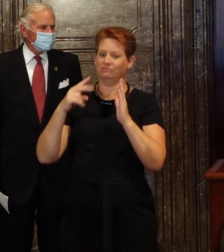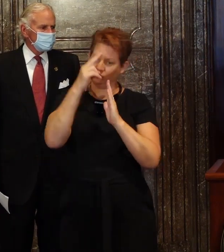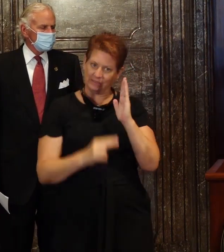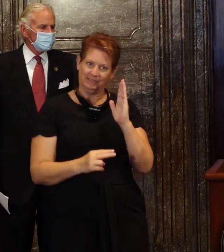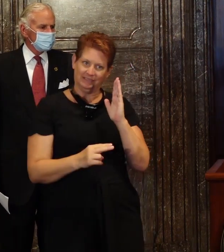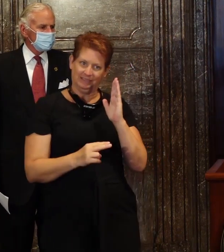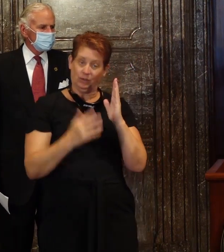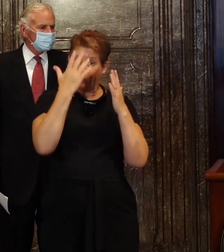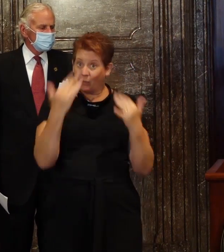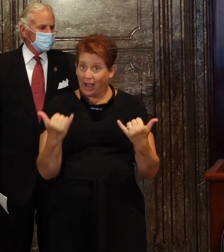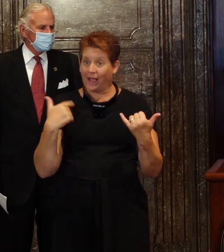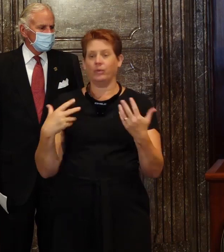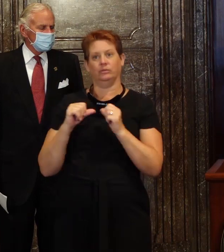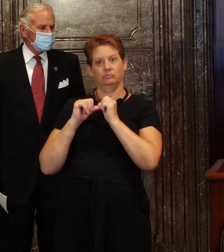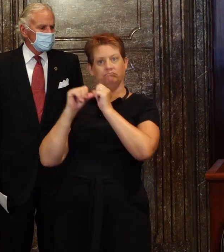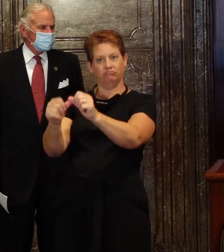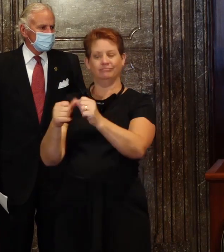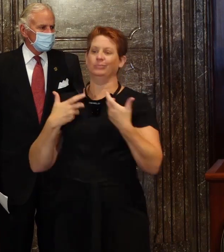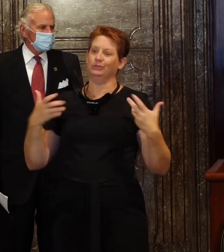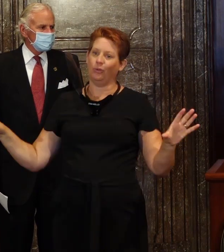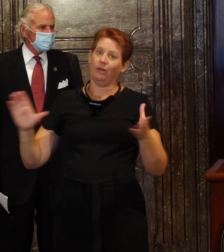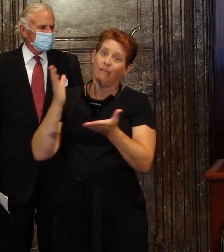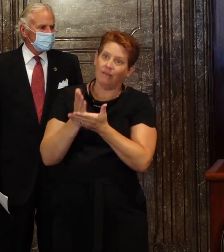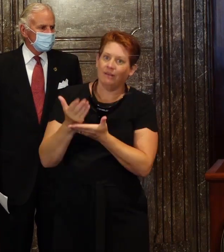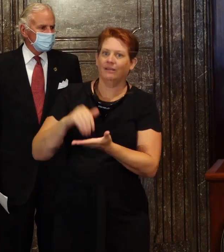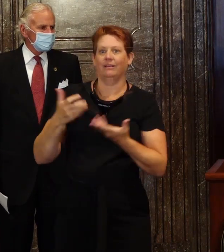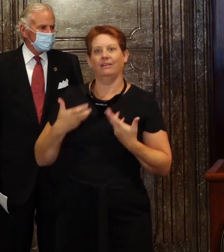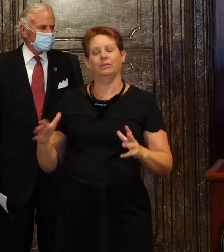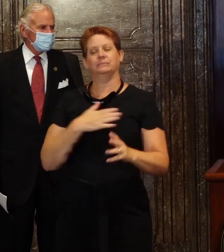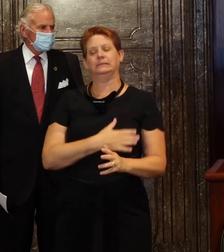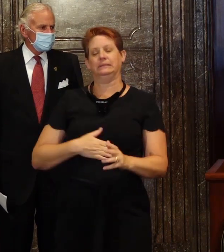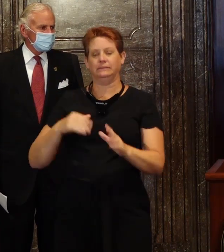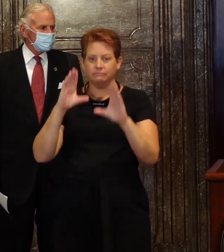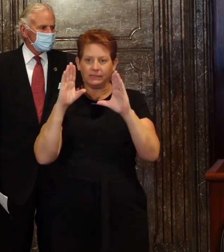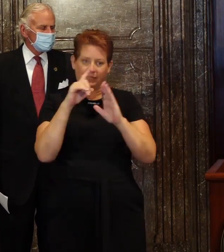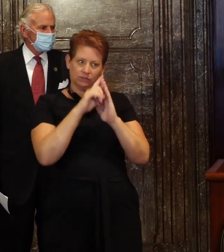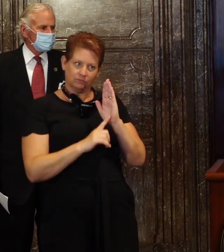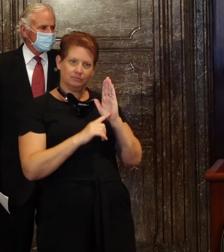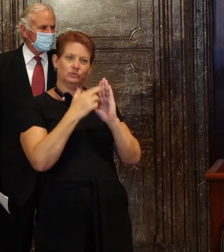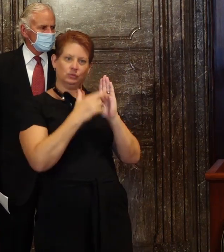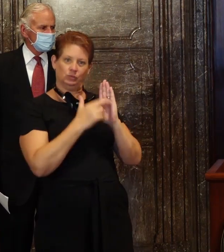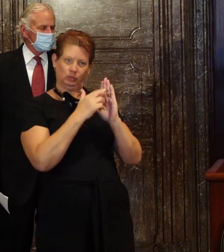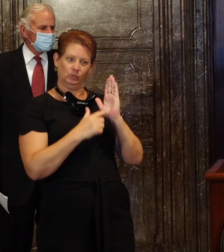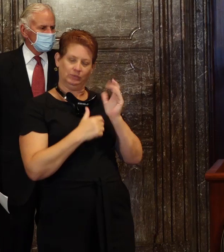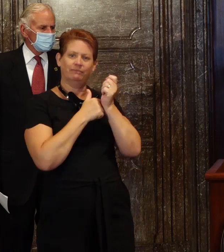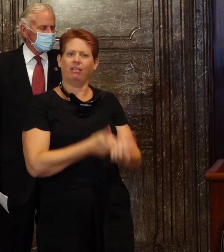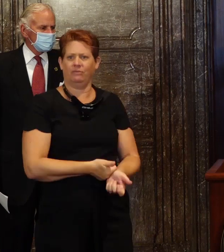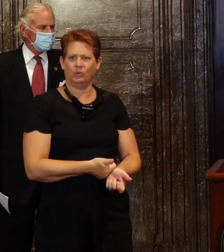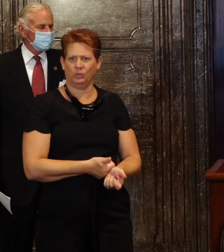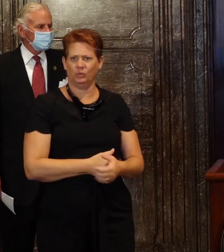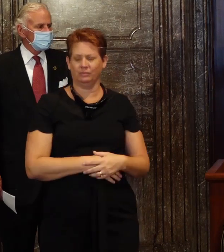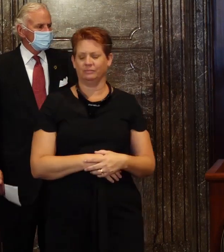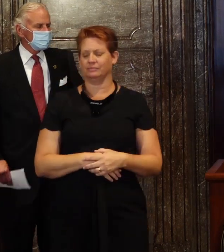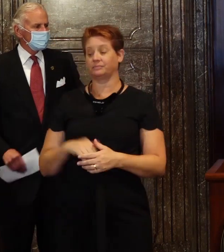We want to continue the visitation, so please pay close attention to the guideline regulations that have been established. And our